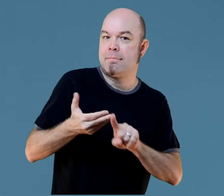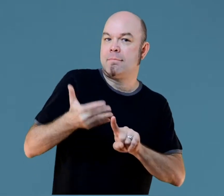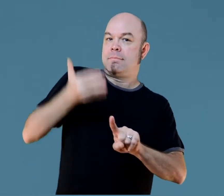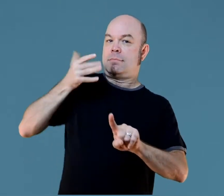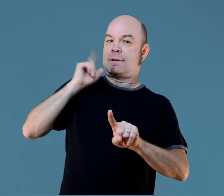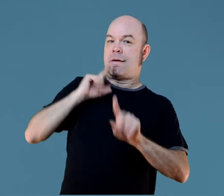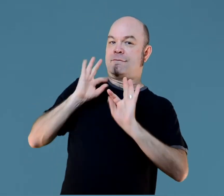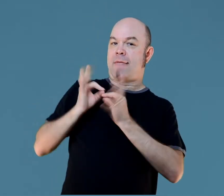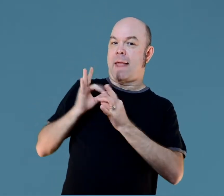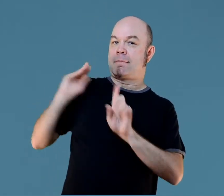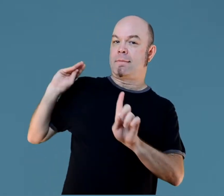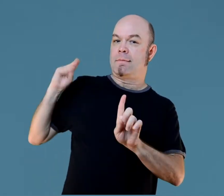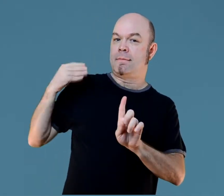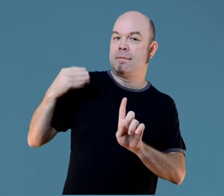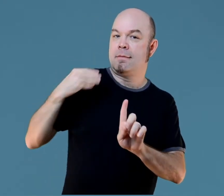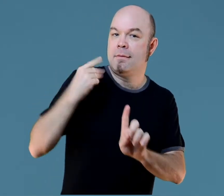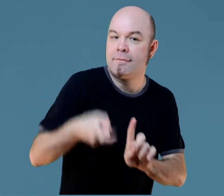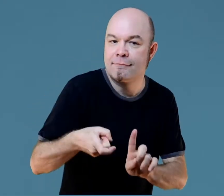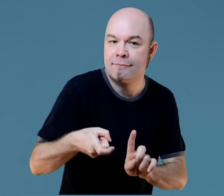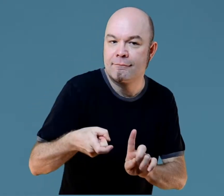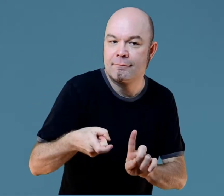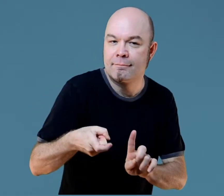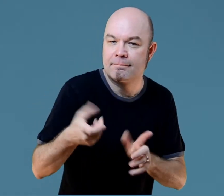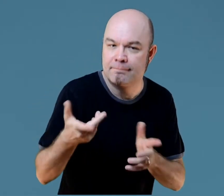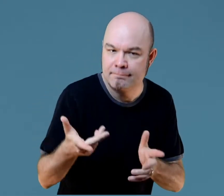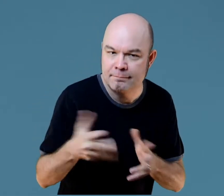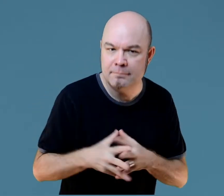who have the deaf gene passed down in their family.